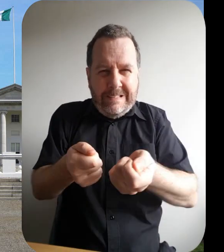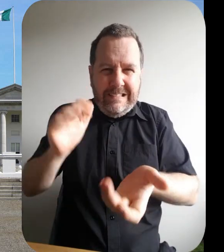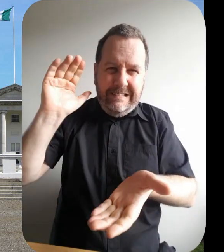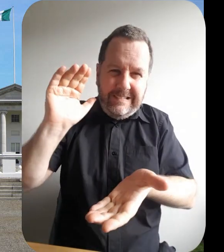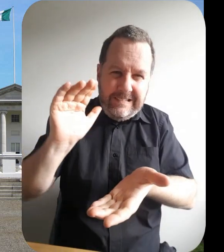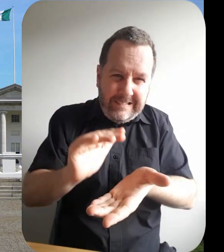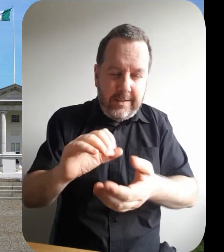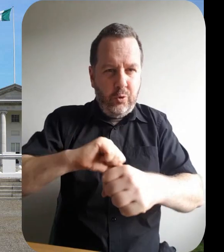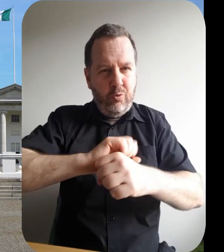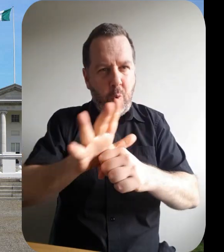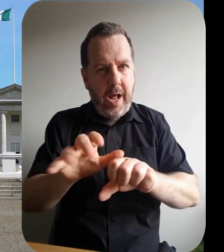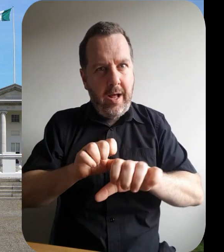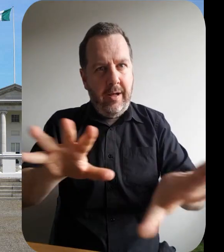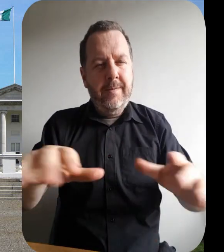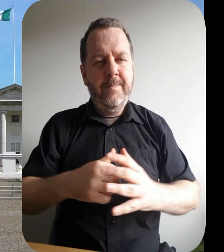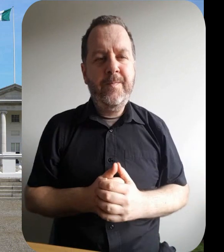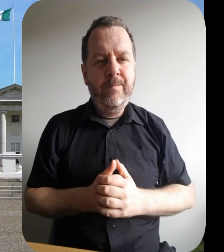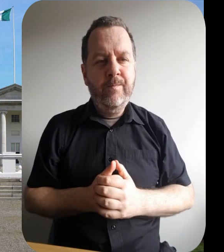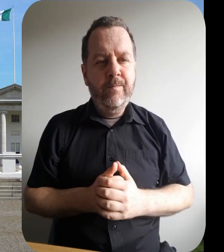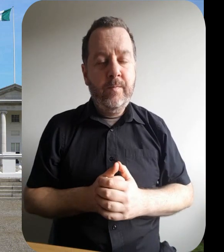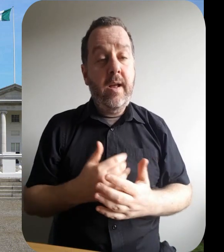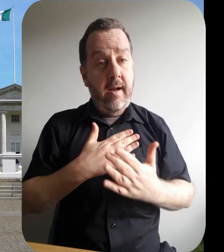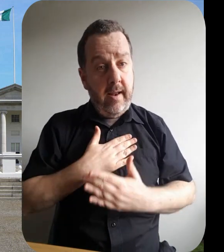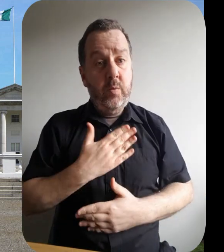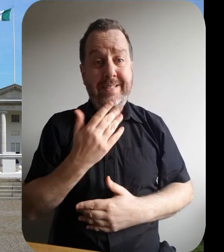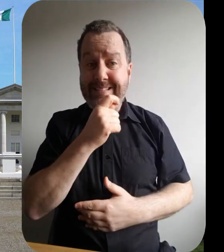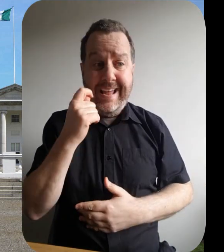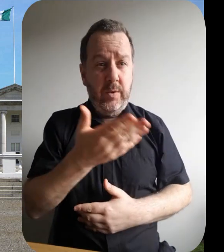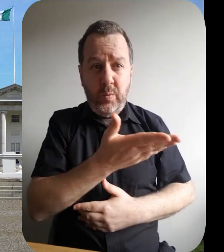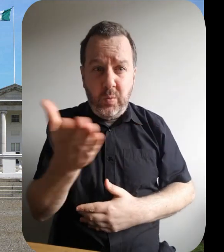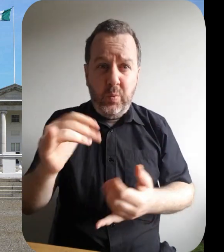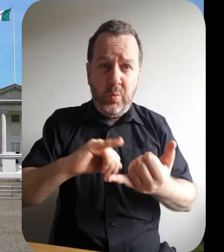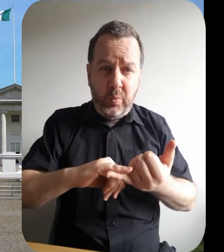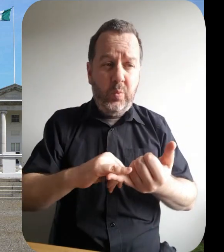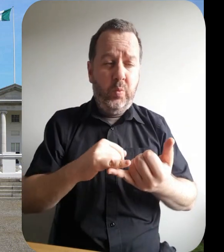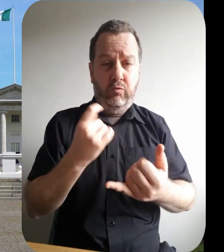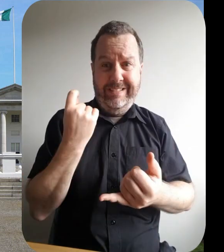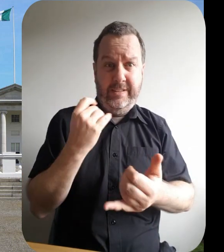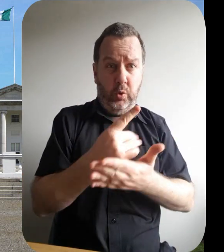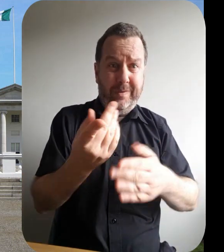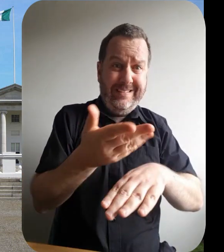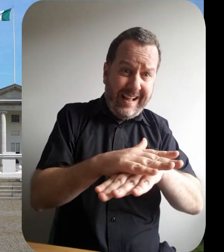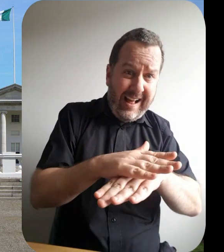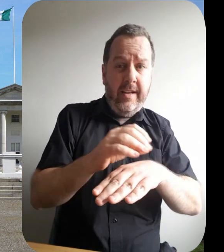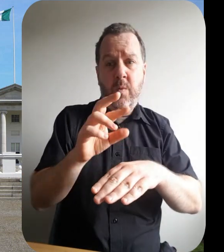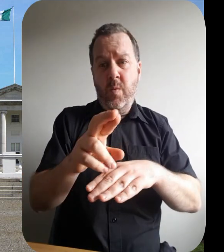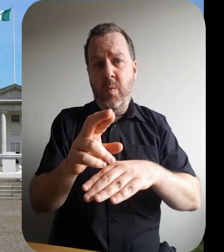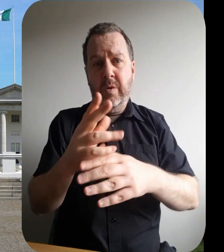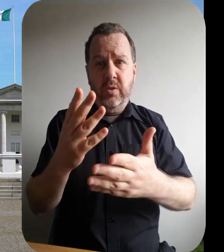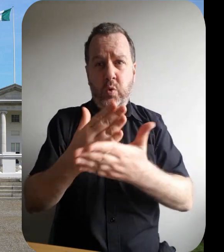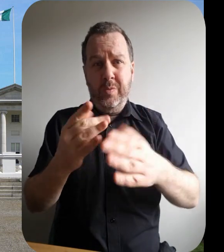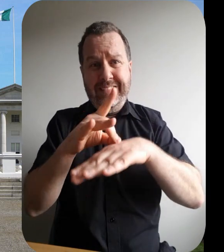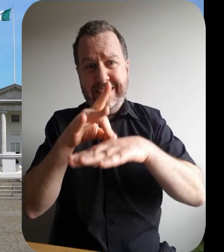virus. To all of those I've mentioned, may I say, while Sabina and I cannot share